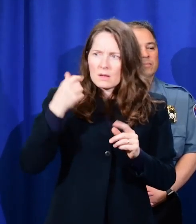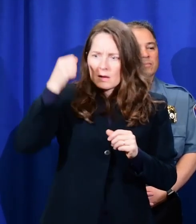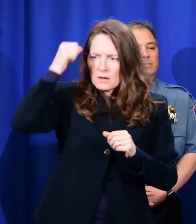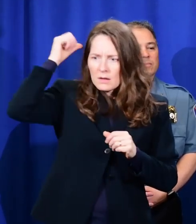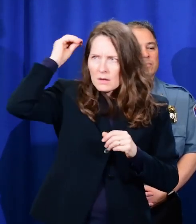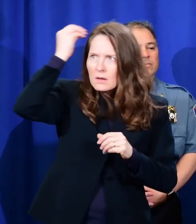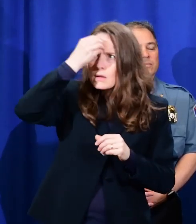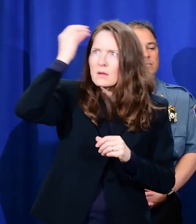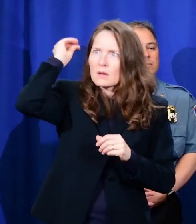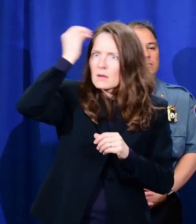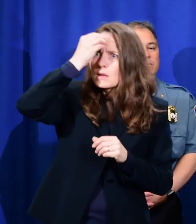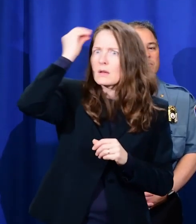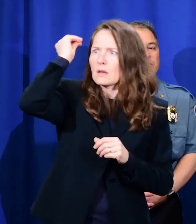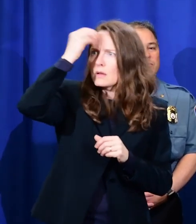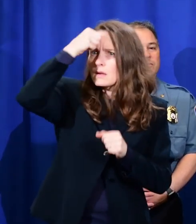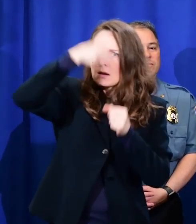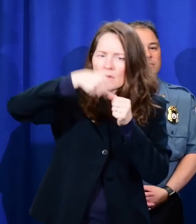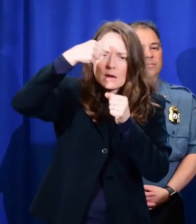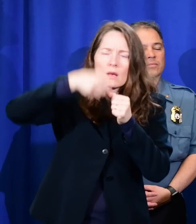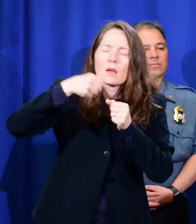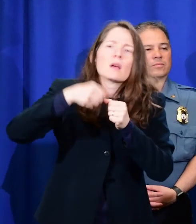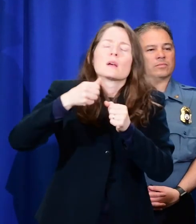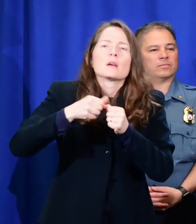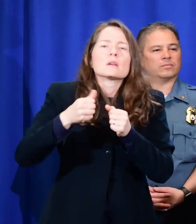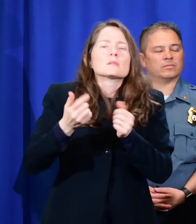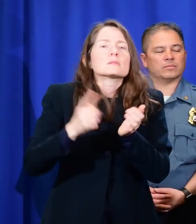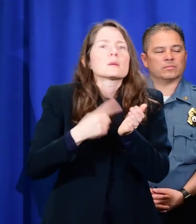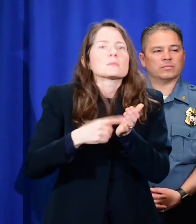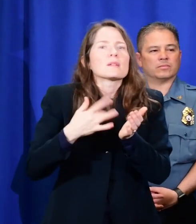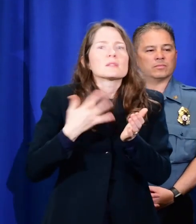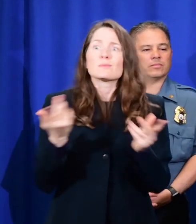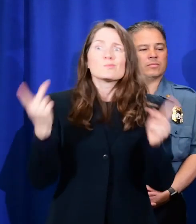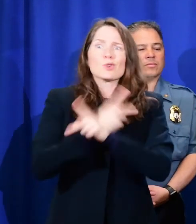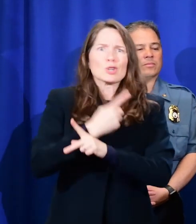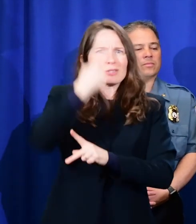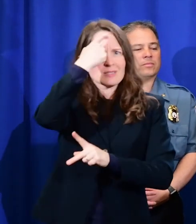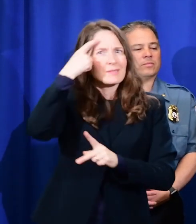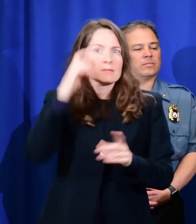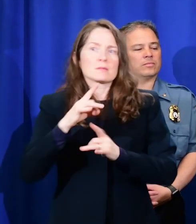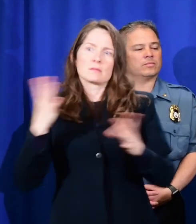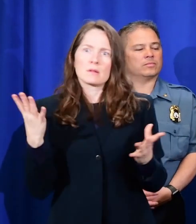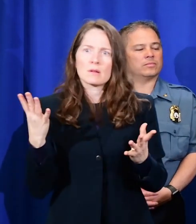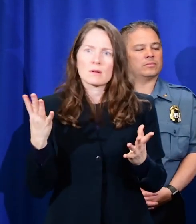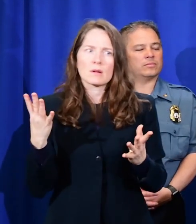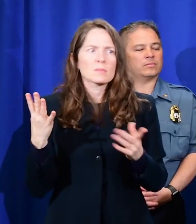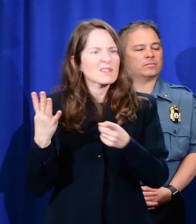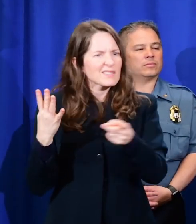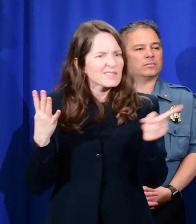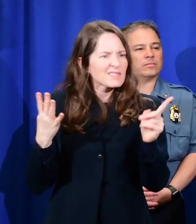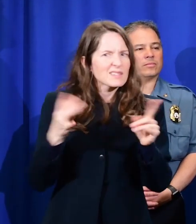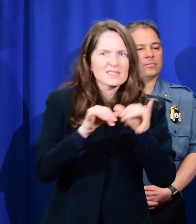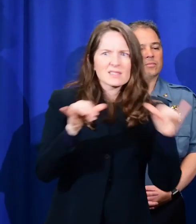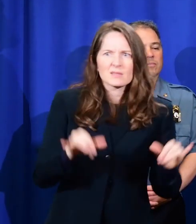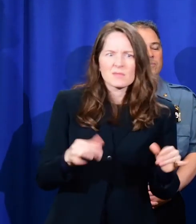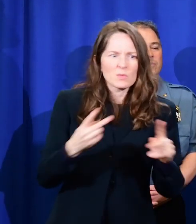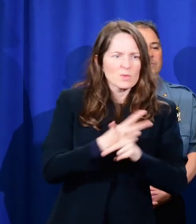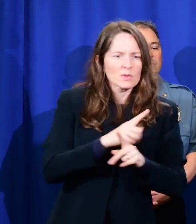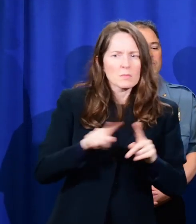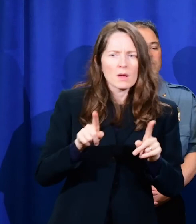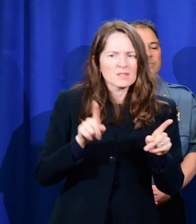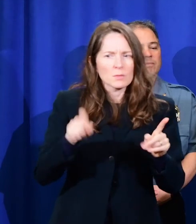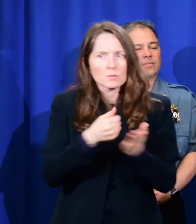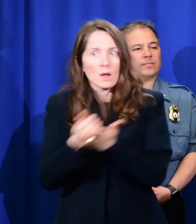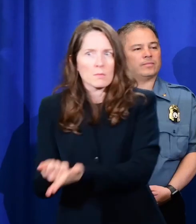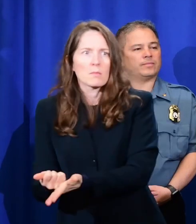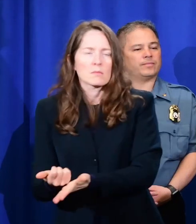were sometimes re-victimized by the very systems that were designed to help them. The CAC brings together many resources under one